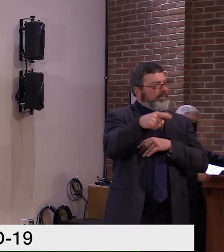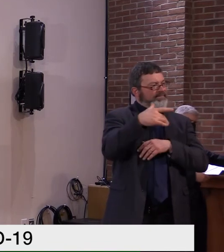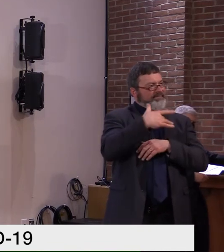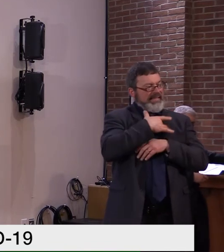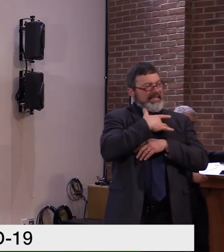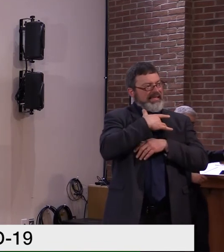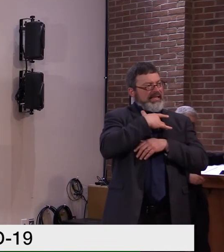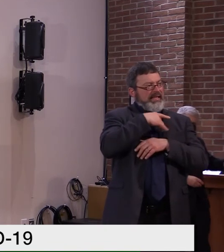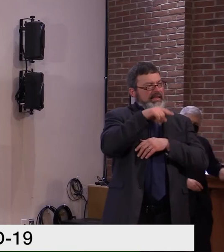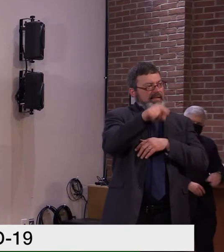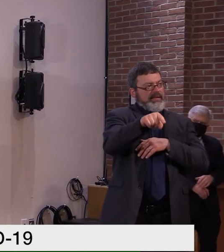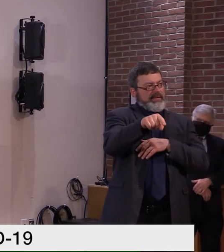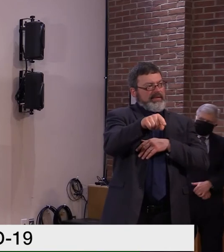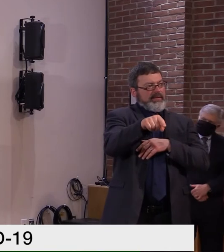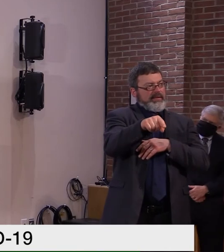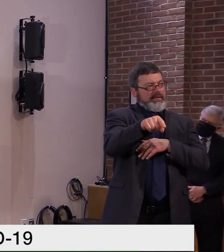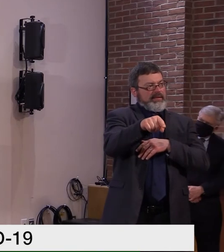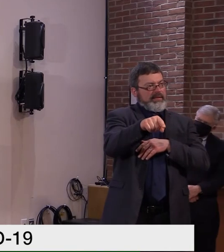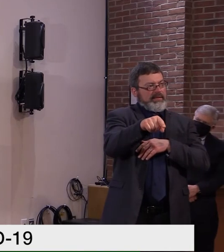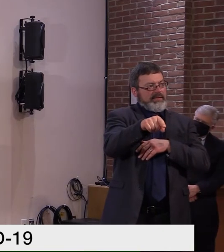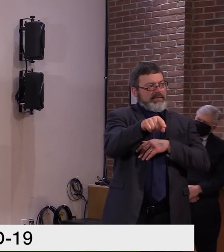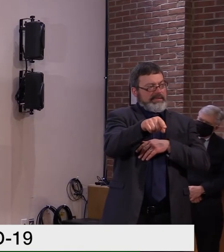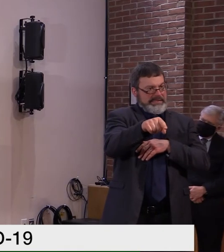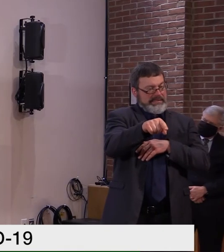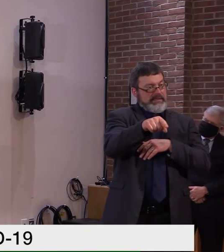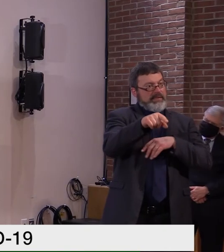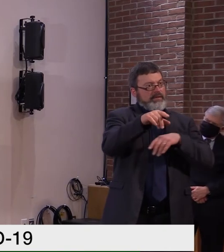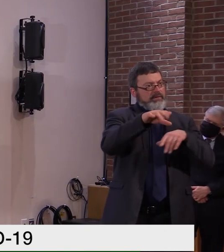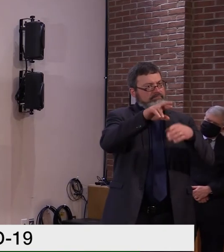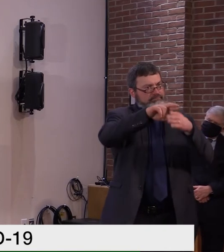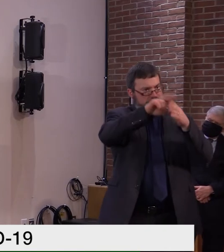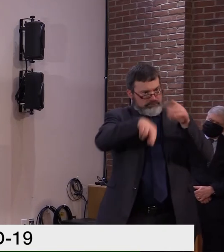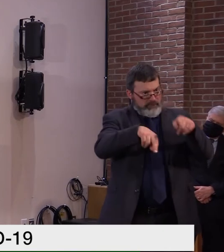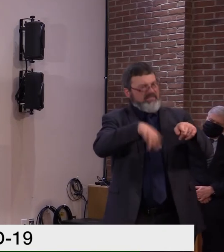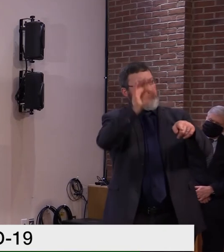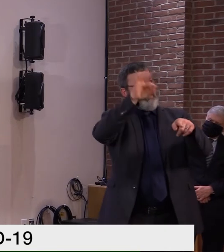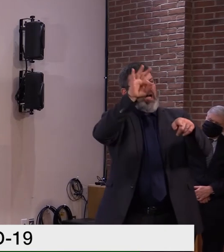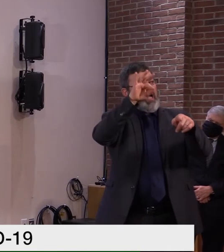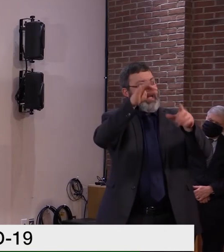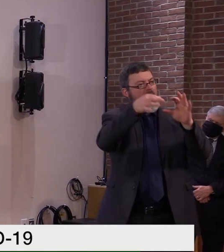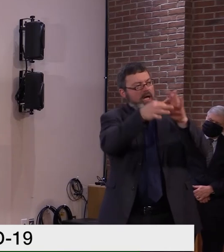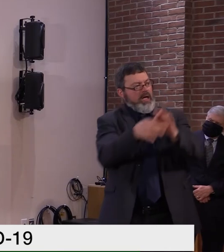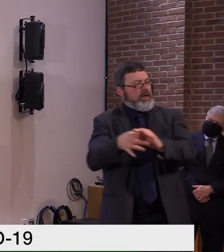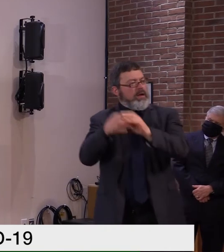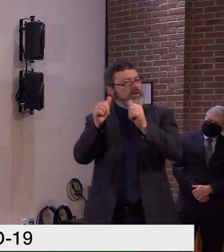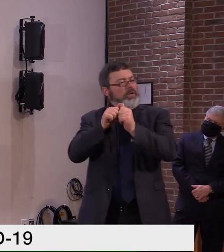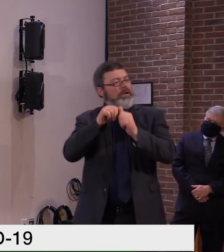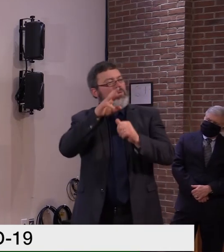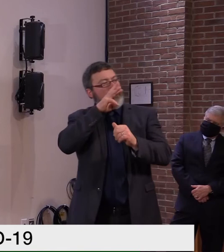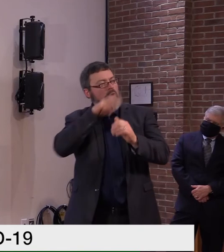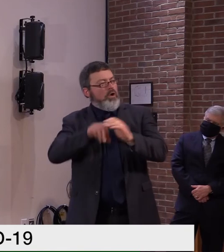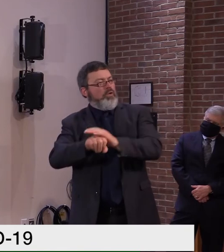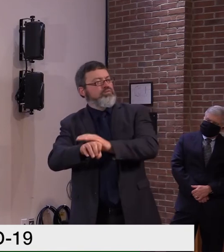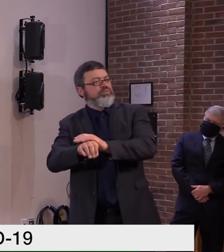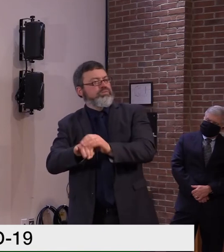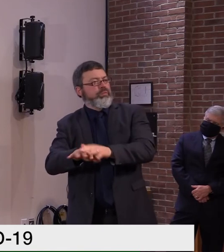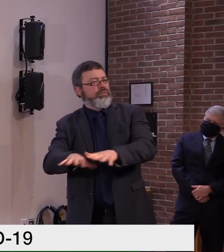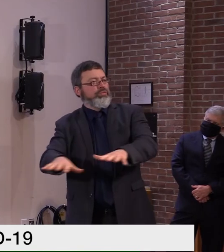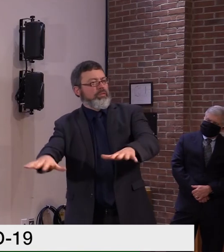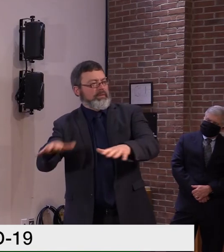from the new North End residents related to that, and they wanted to